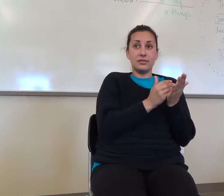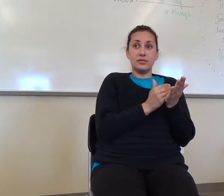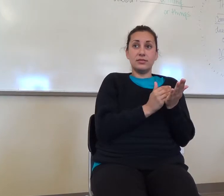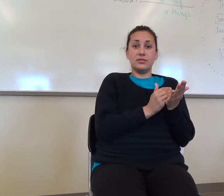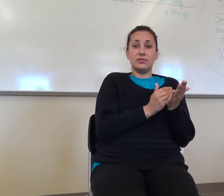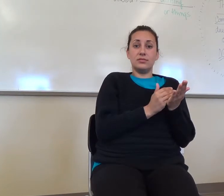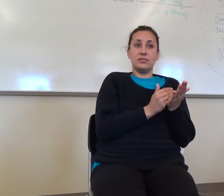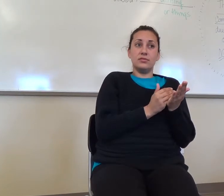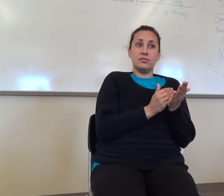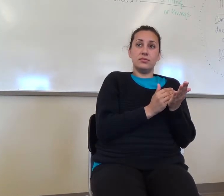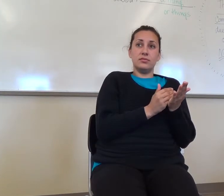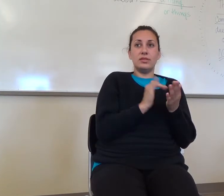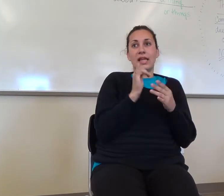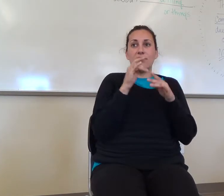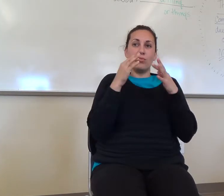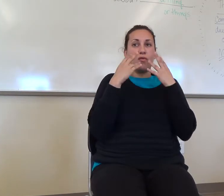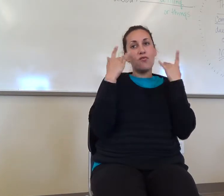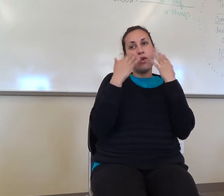be friendly, okay?